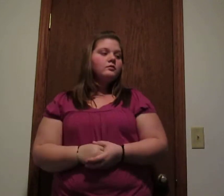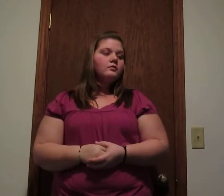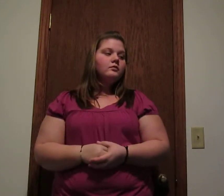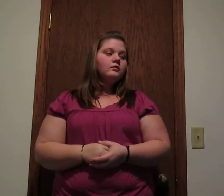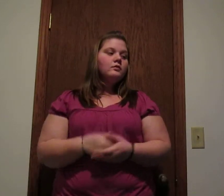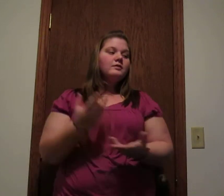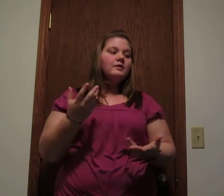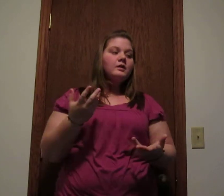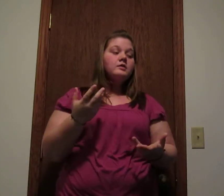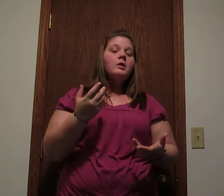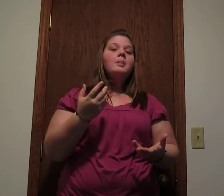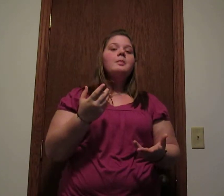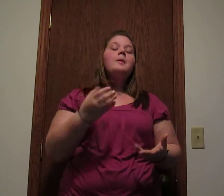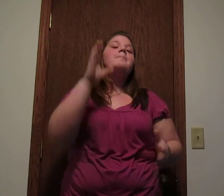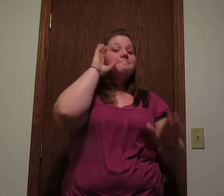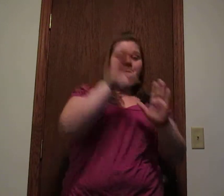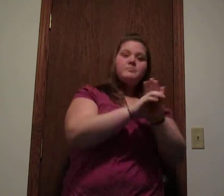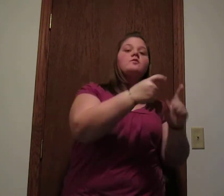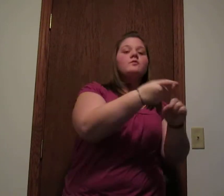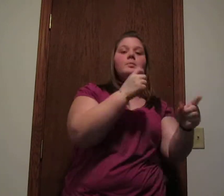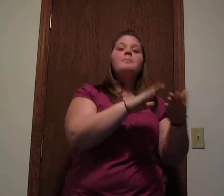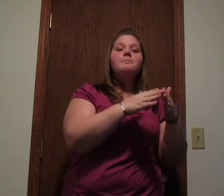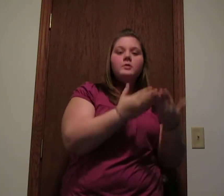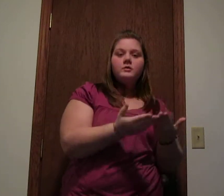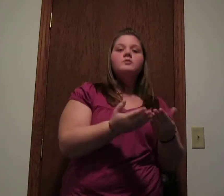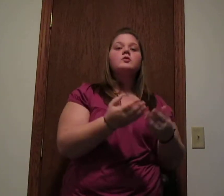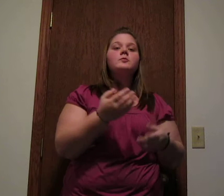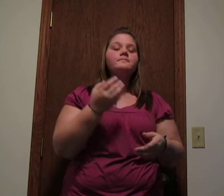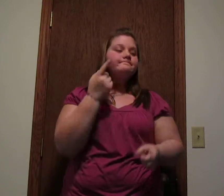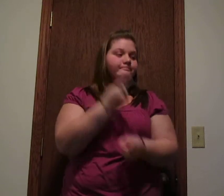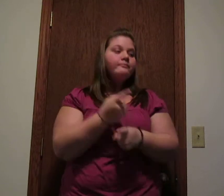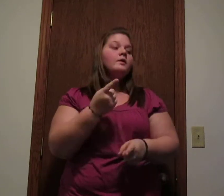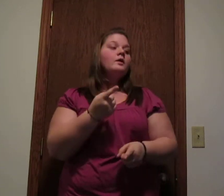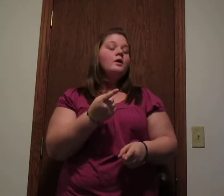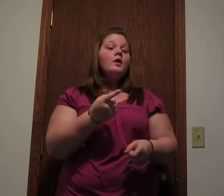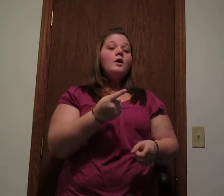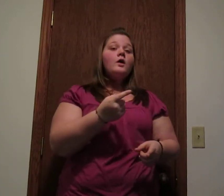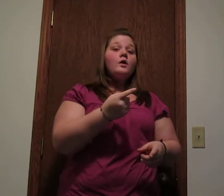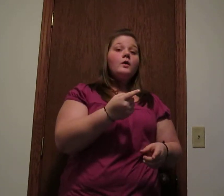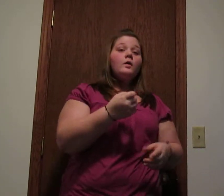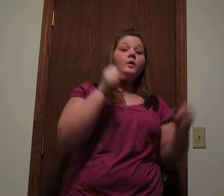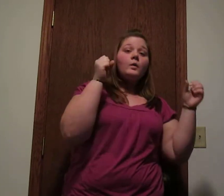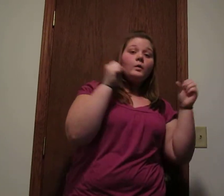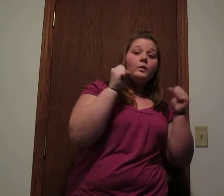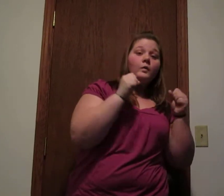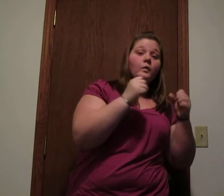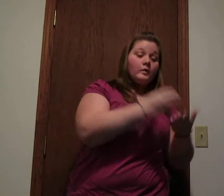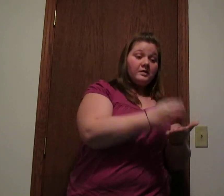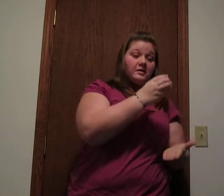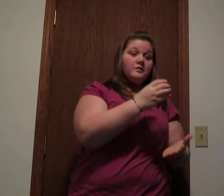A picture from the book. Exactly. You take a cold glass of water, take it out, set it on